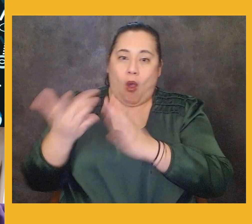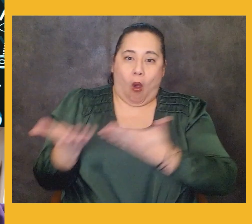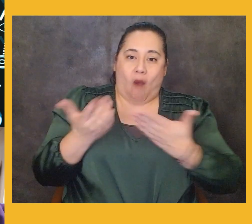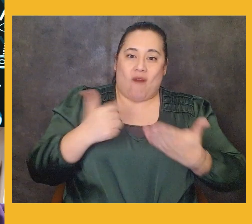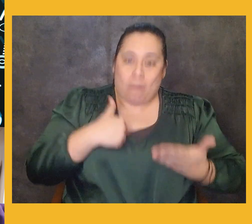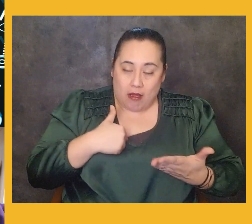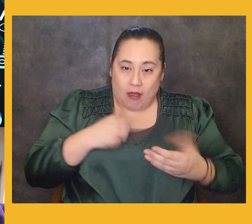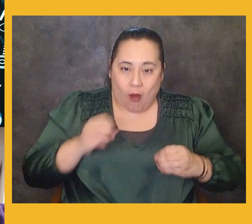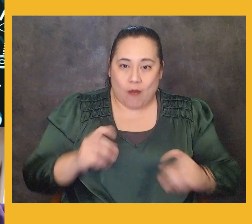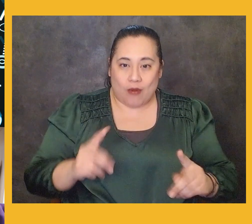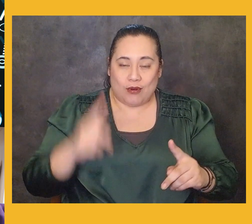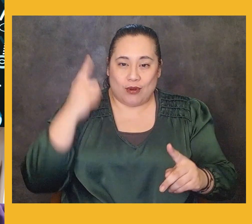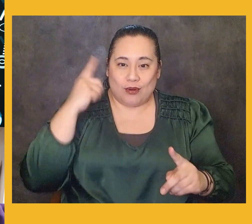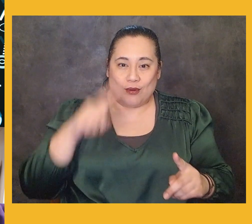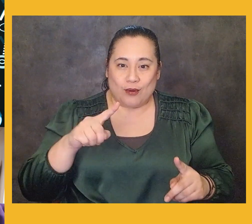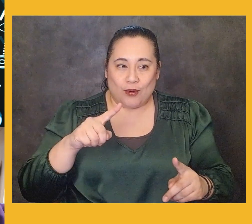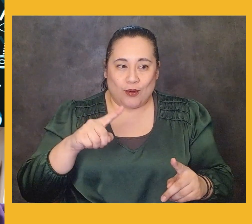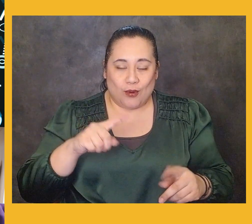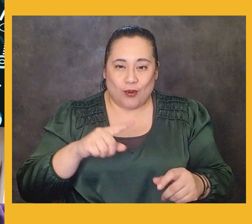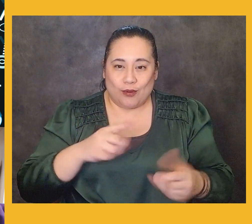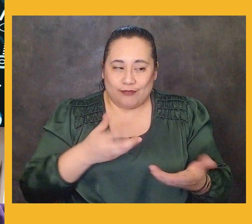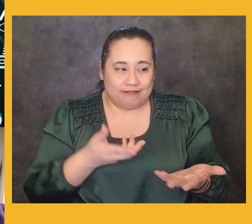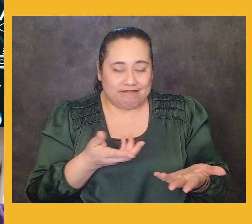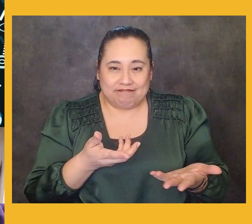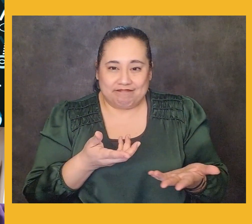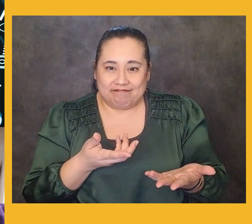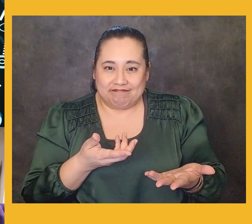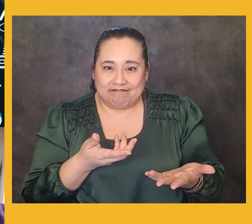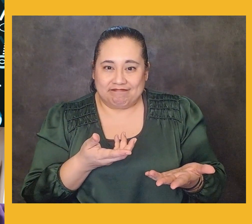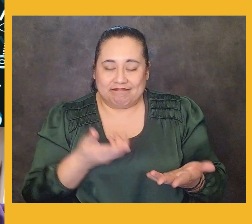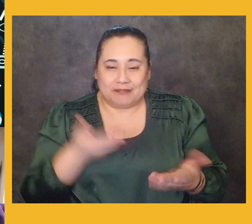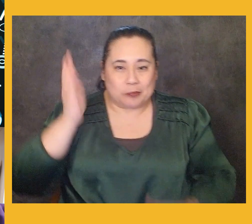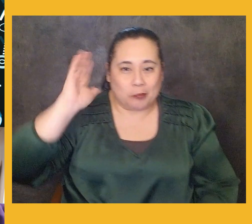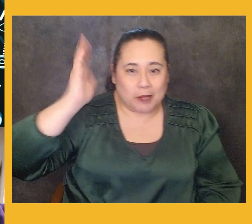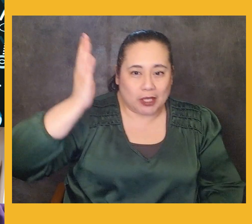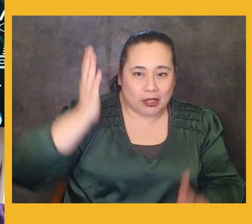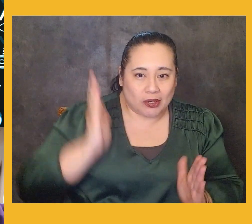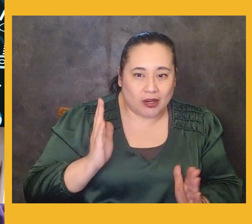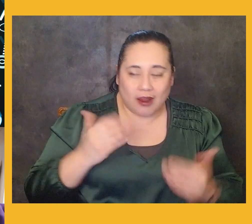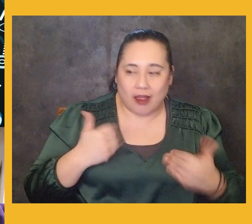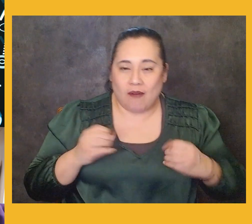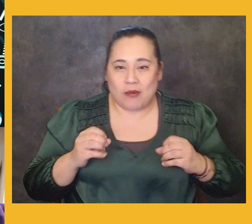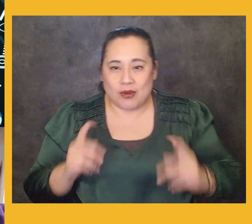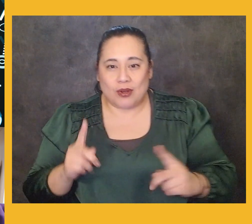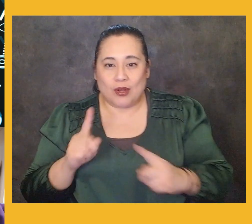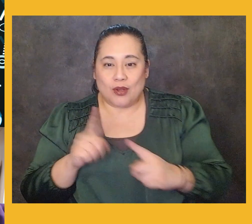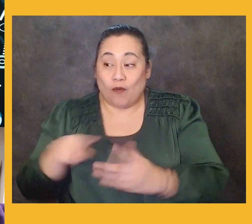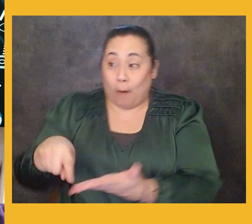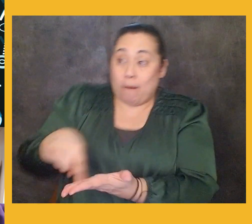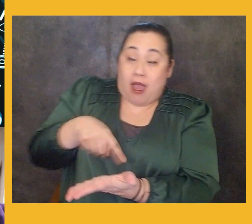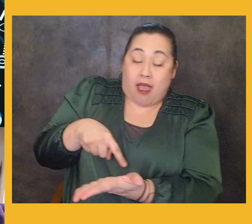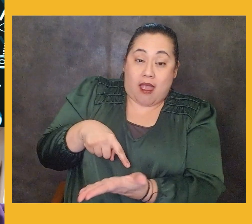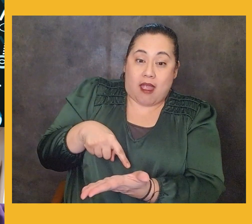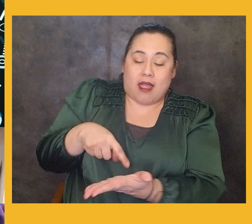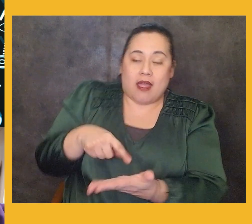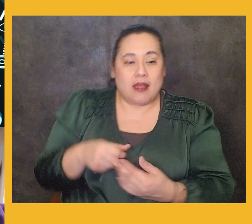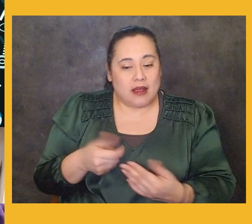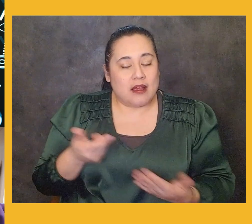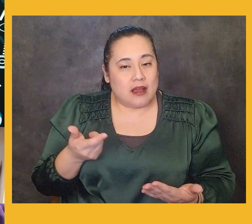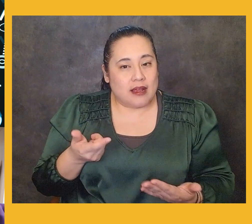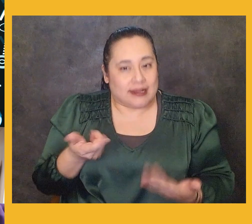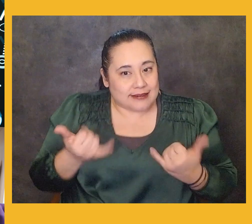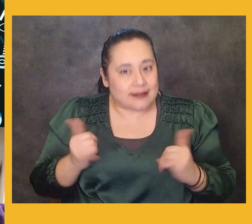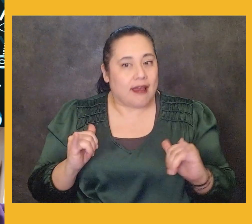graduation, after some time in the field. They have reached out to me to offer opportunities to be a speaker, an